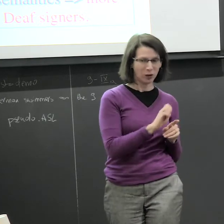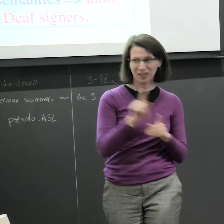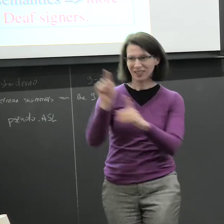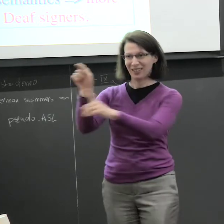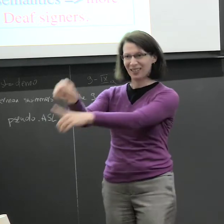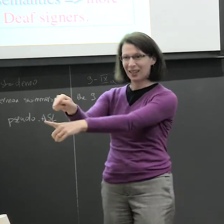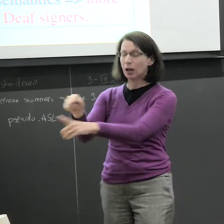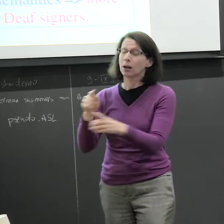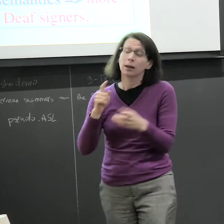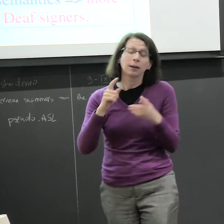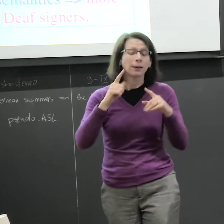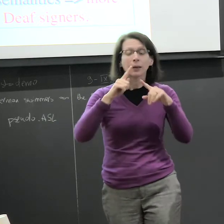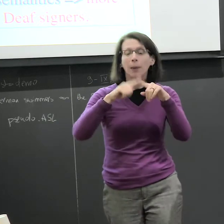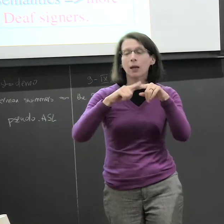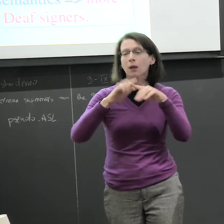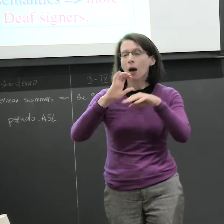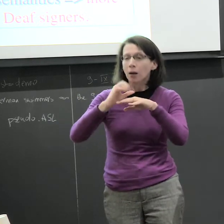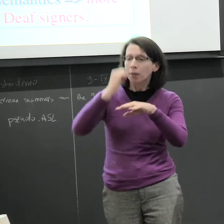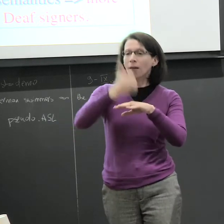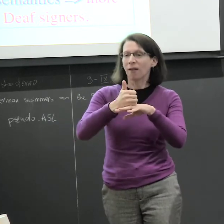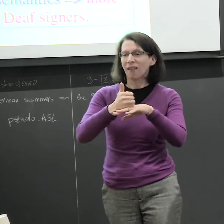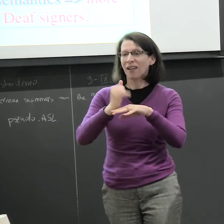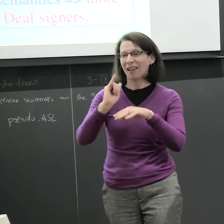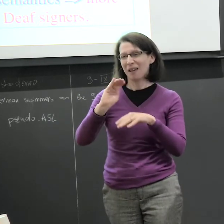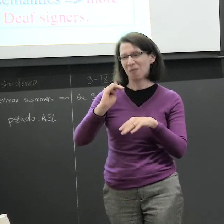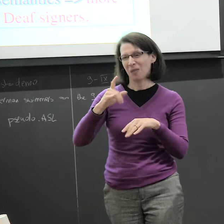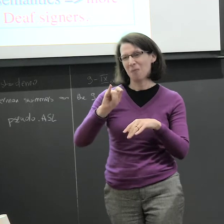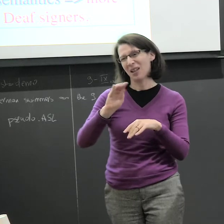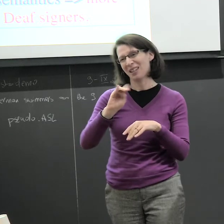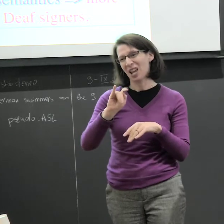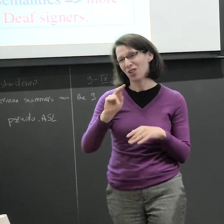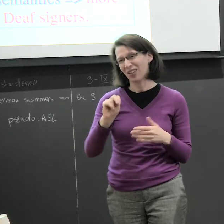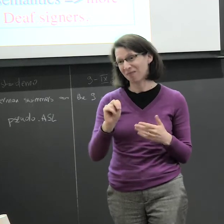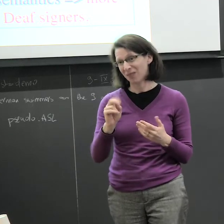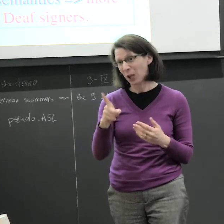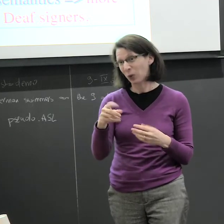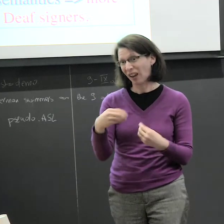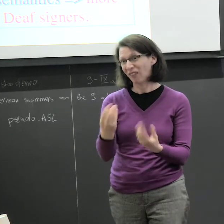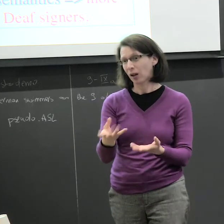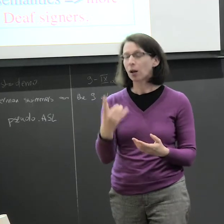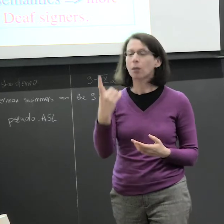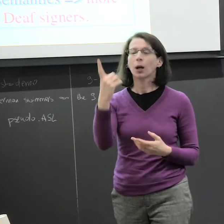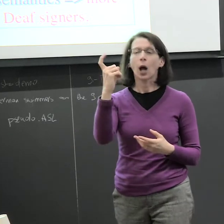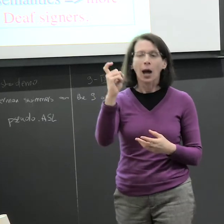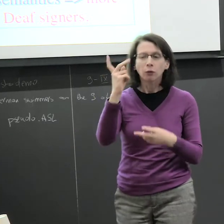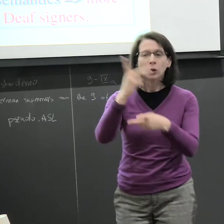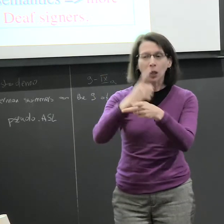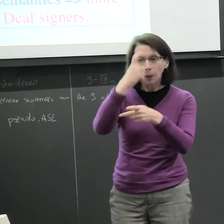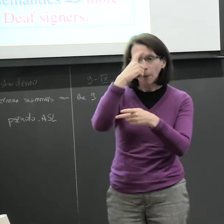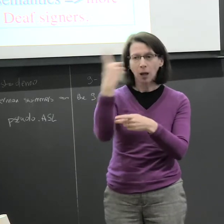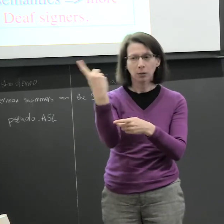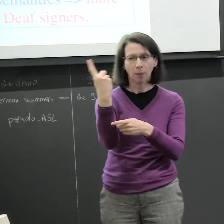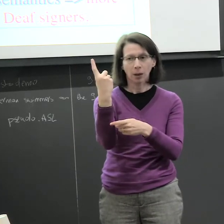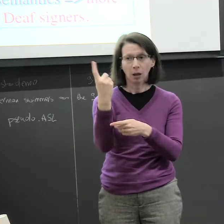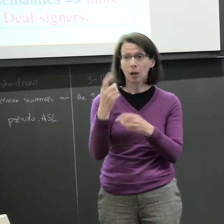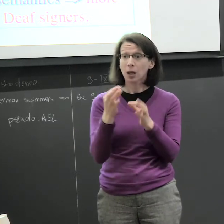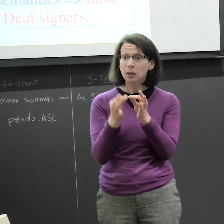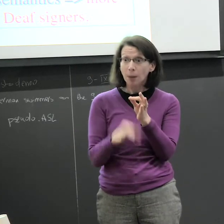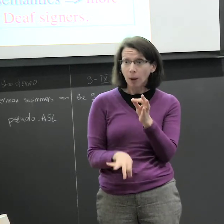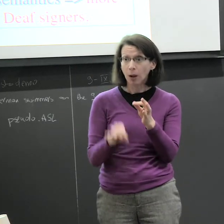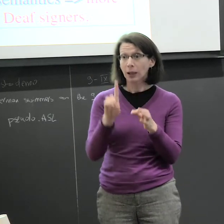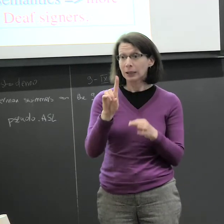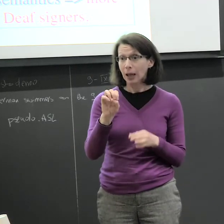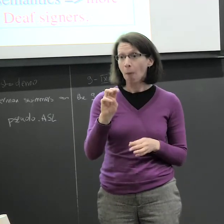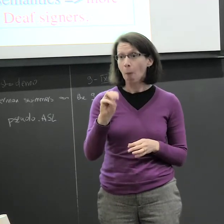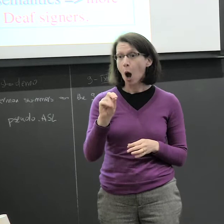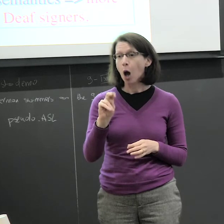implementation that you want to give. But something really important has to be kept in mind. In simple cases, demonstrative cases, where